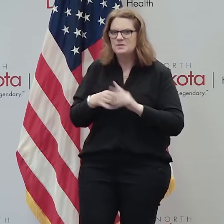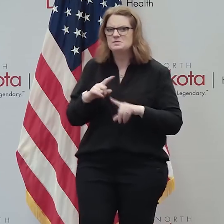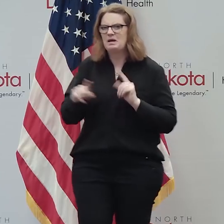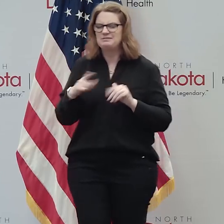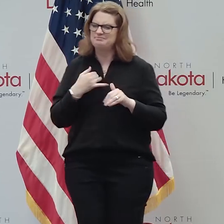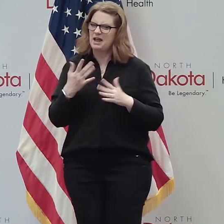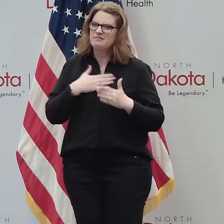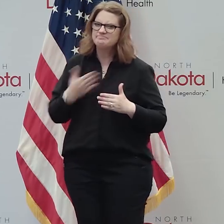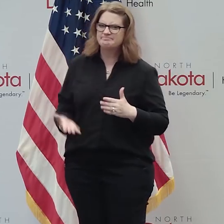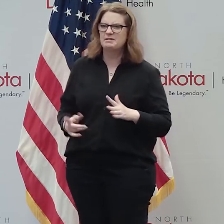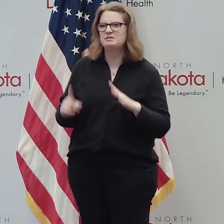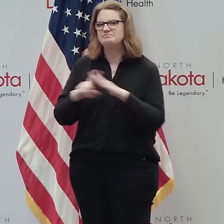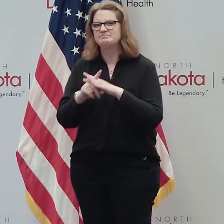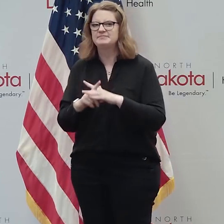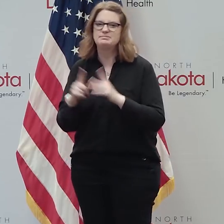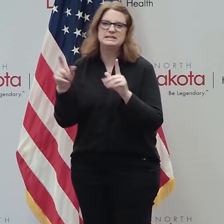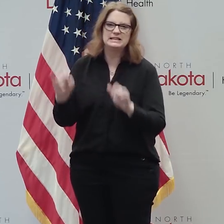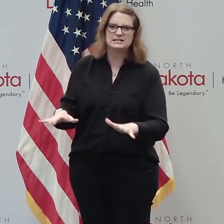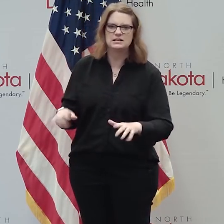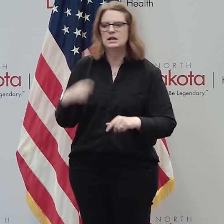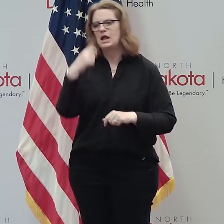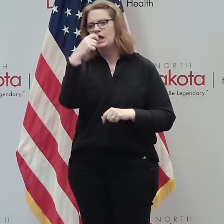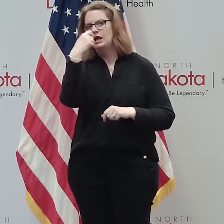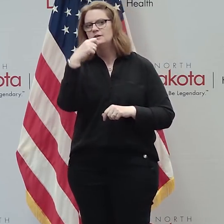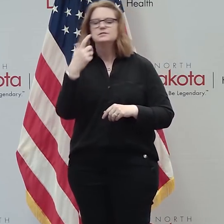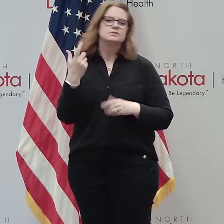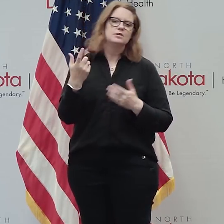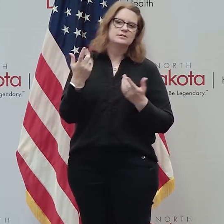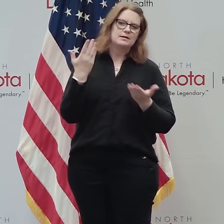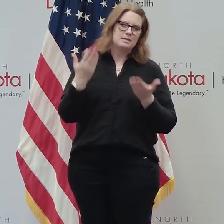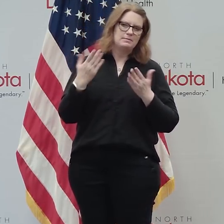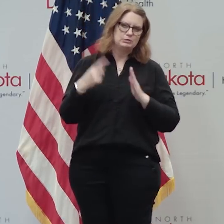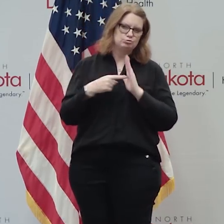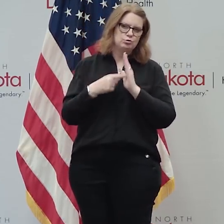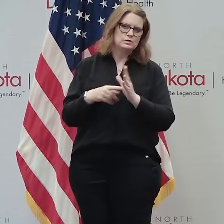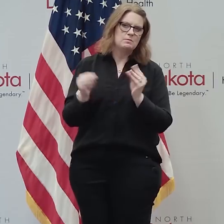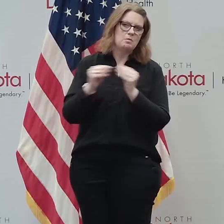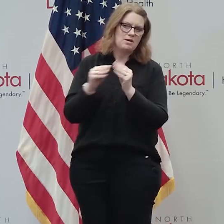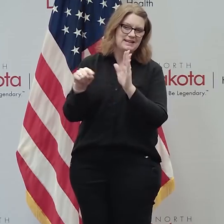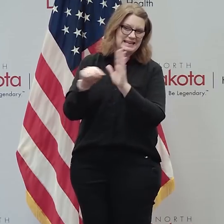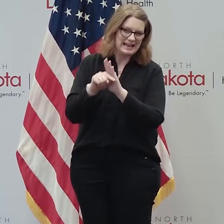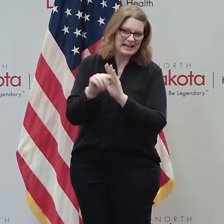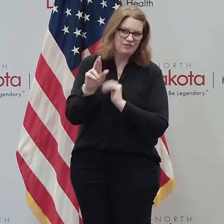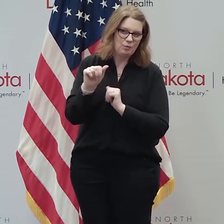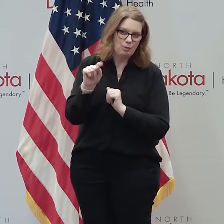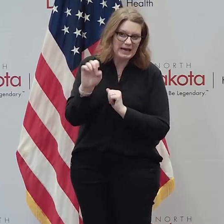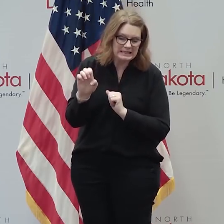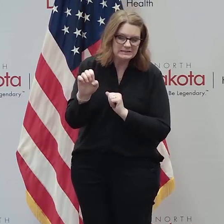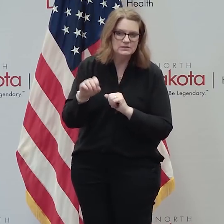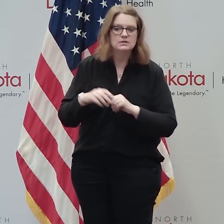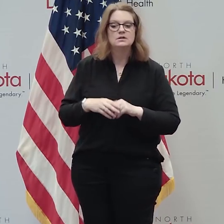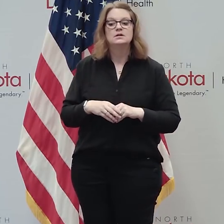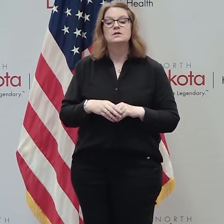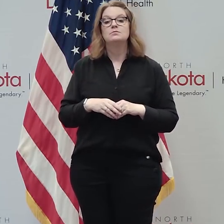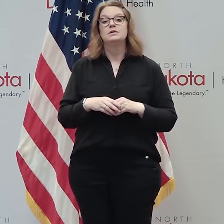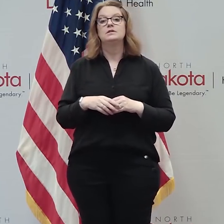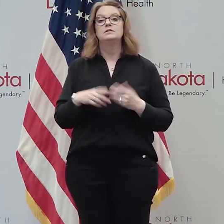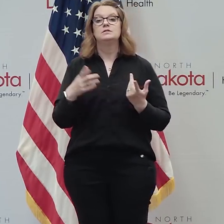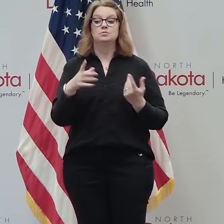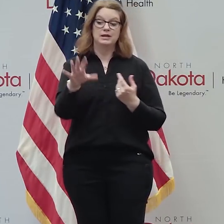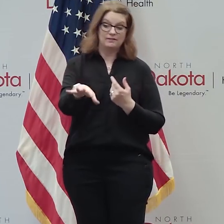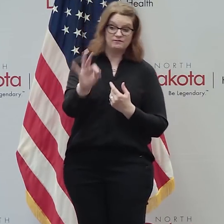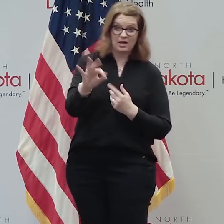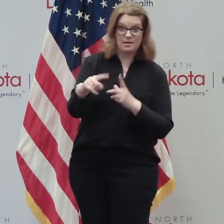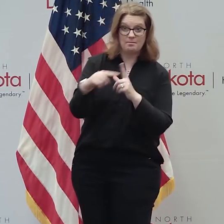that probably increased some of our negative rate. But as we find positives, do